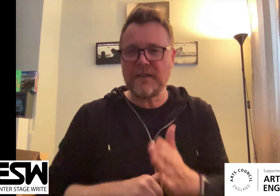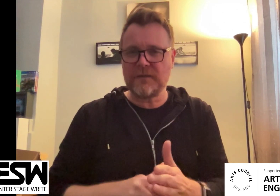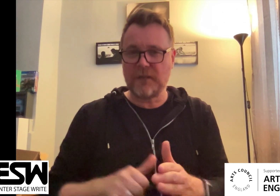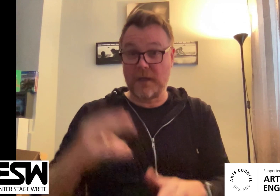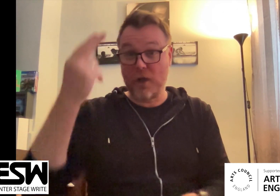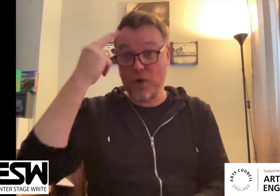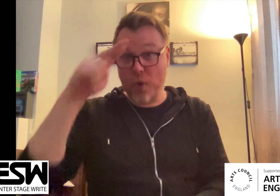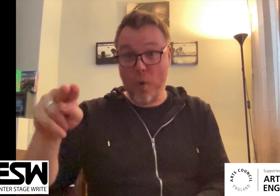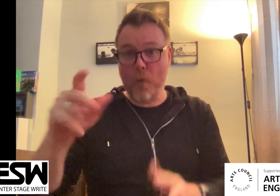page.